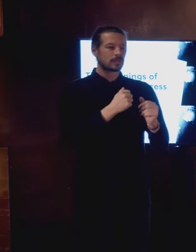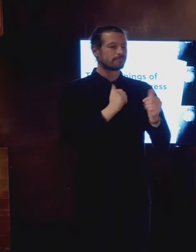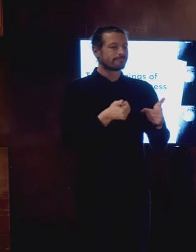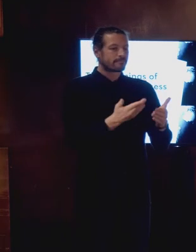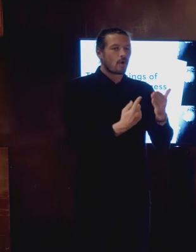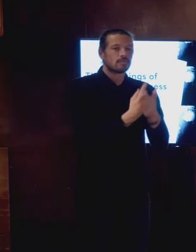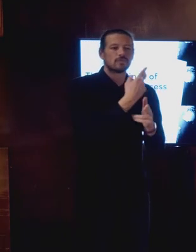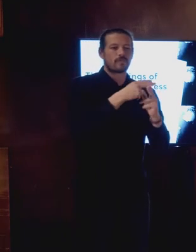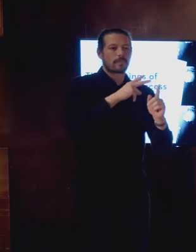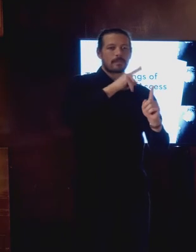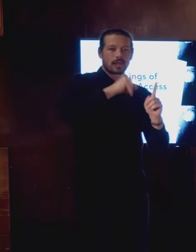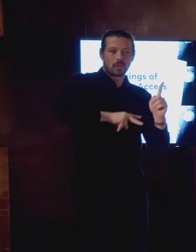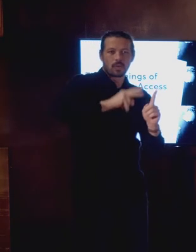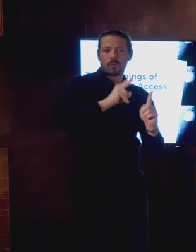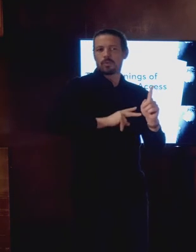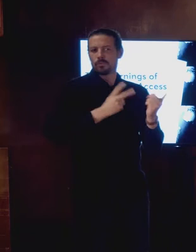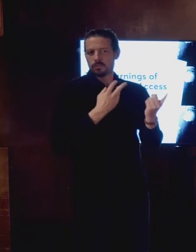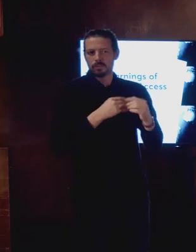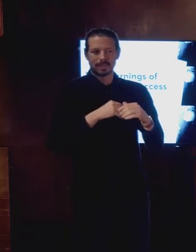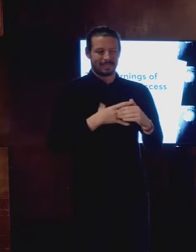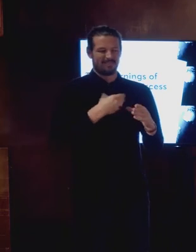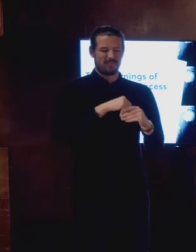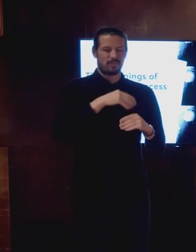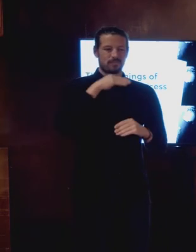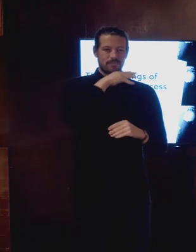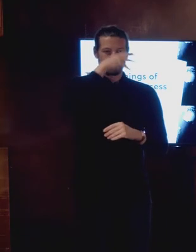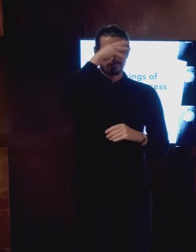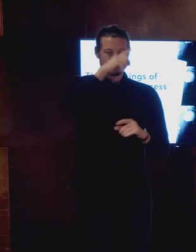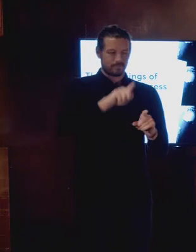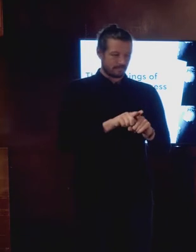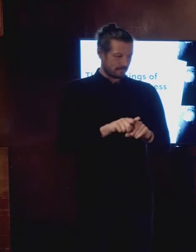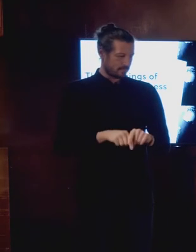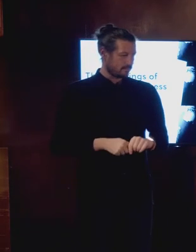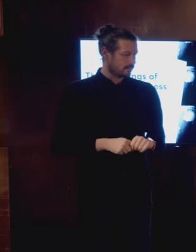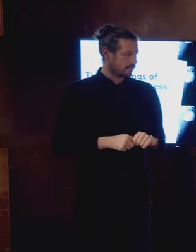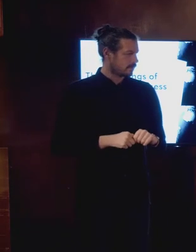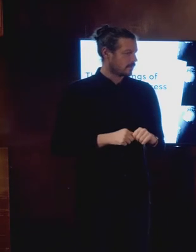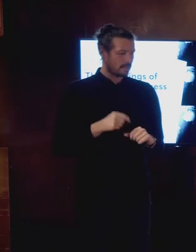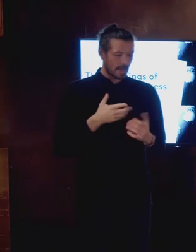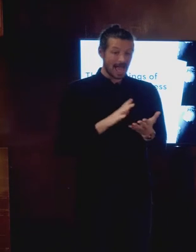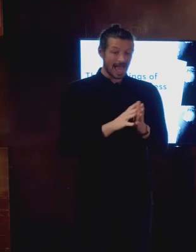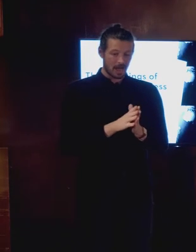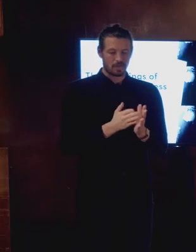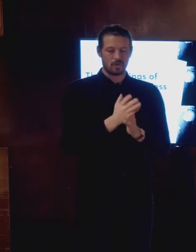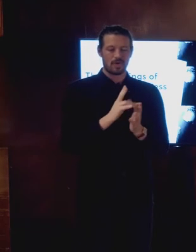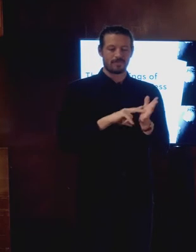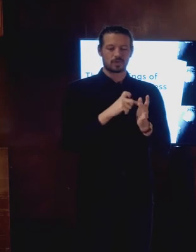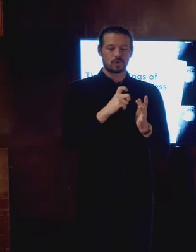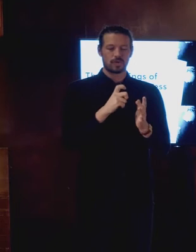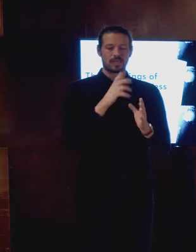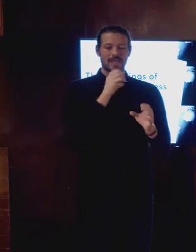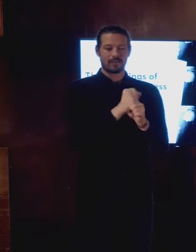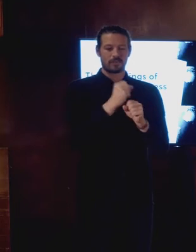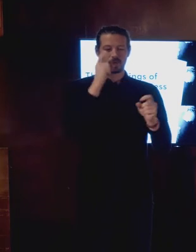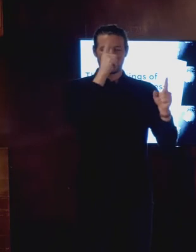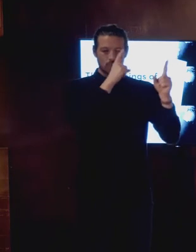mentorships through for artists in Fringe Festival, and that was through the Victorian Government Creative